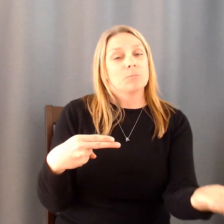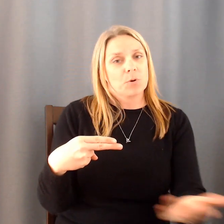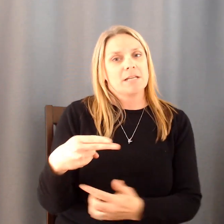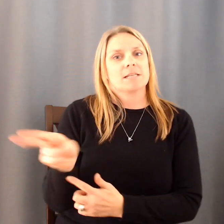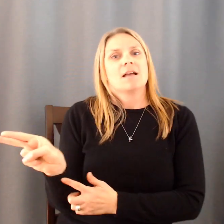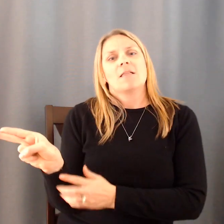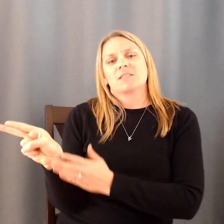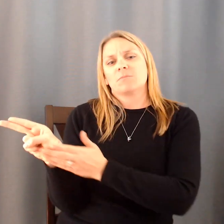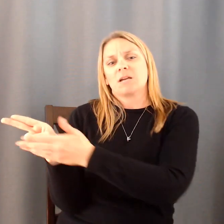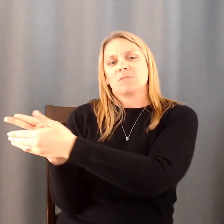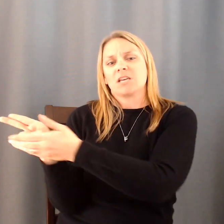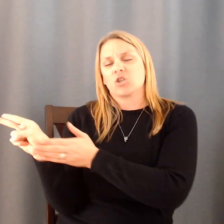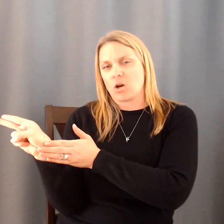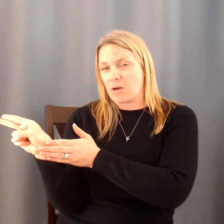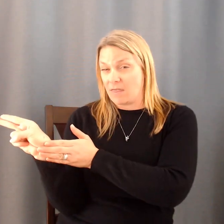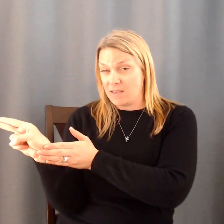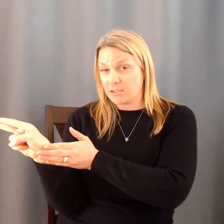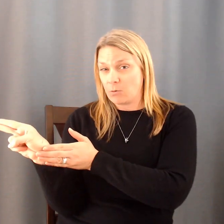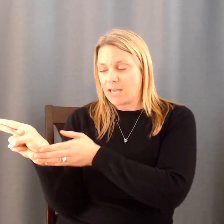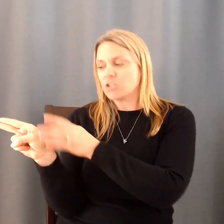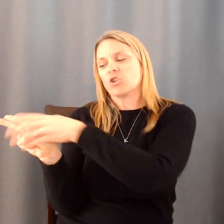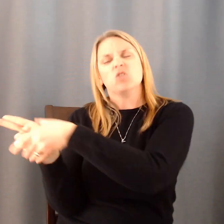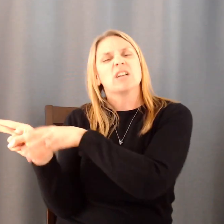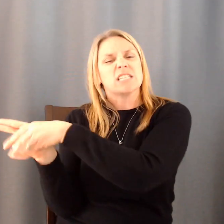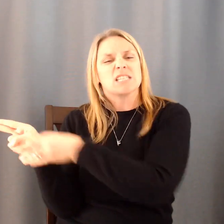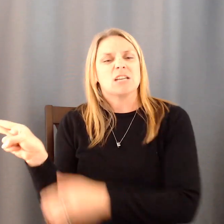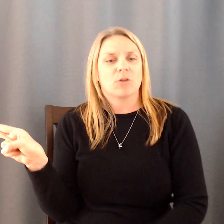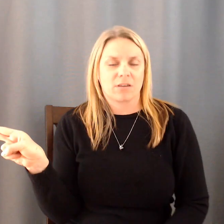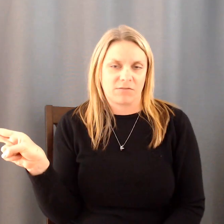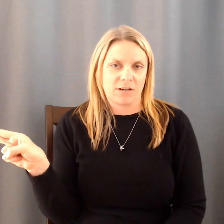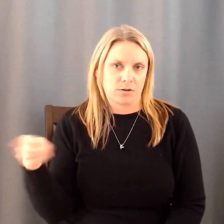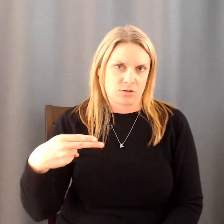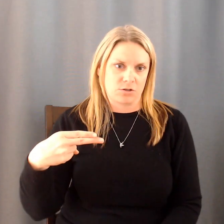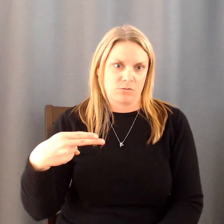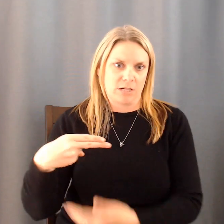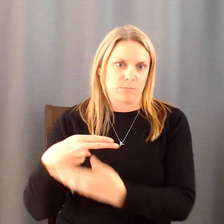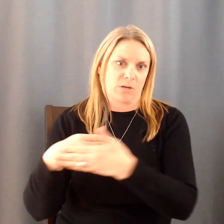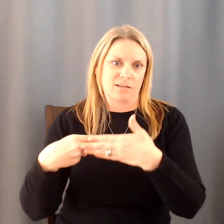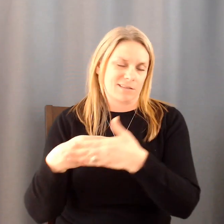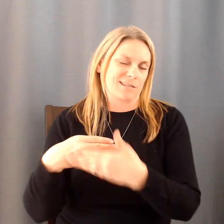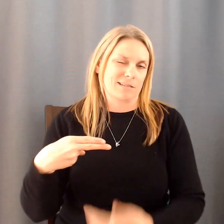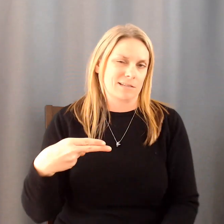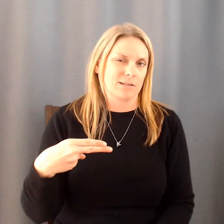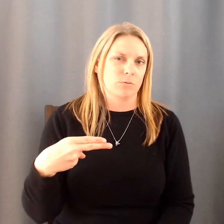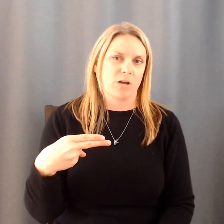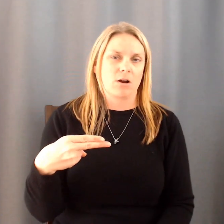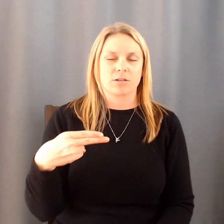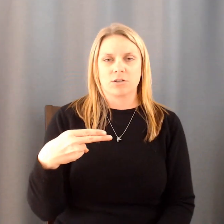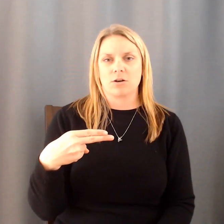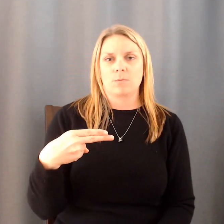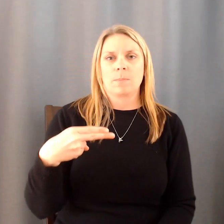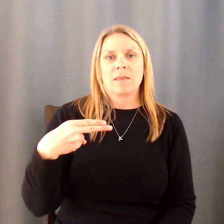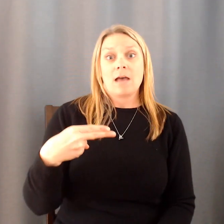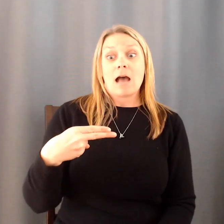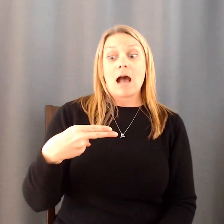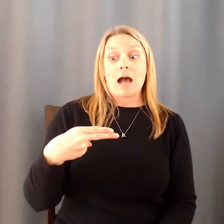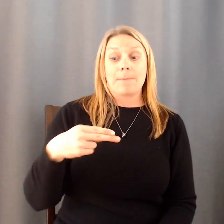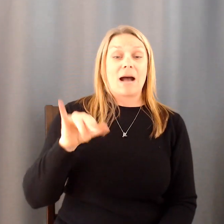print, sometimes they show it this way so you can see what their fingers are doing, because this is a little bit hard to know.